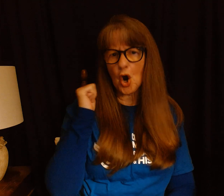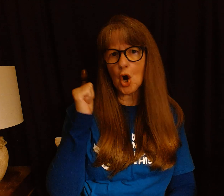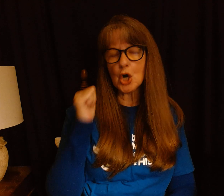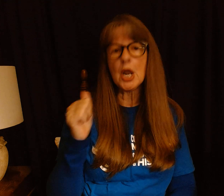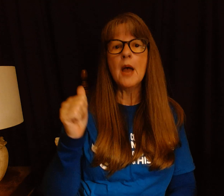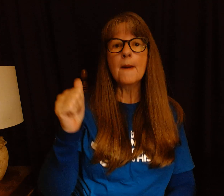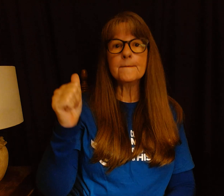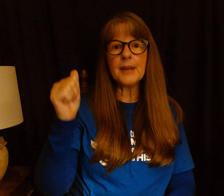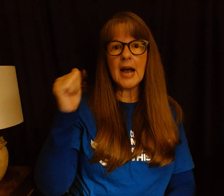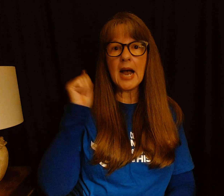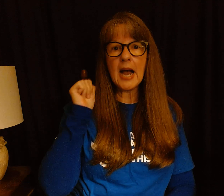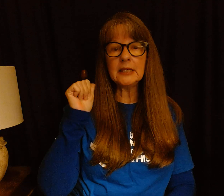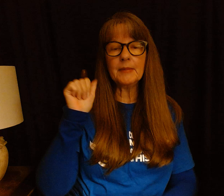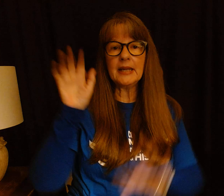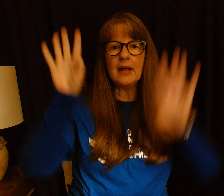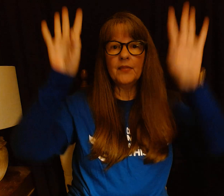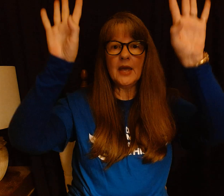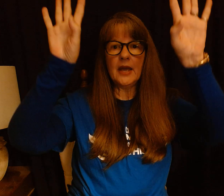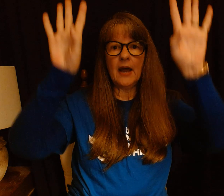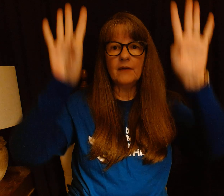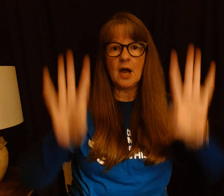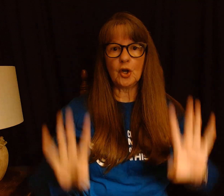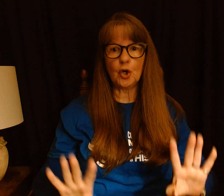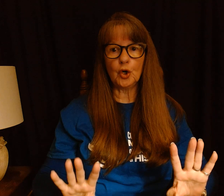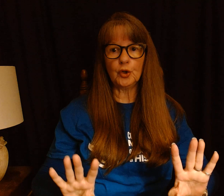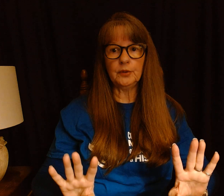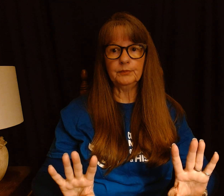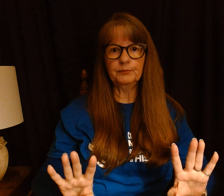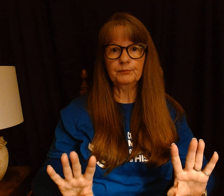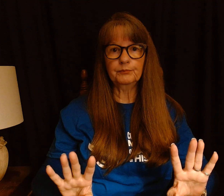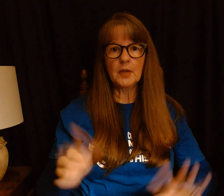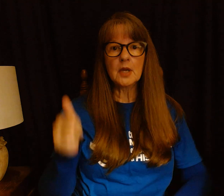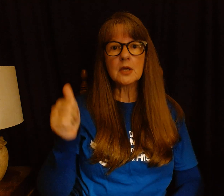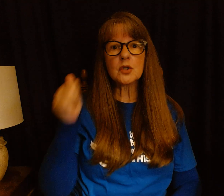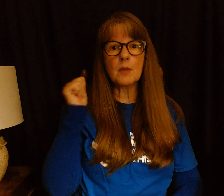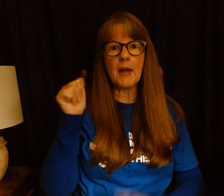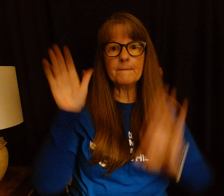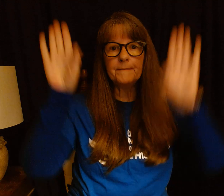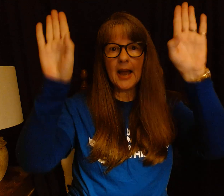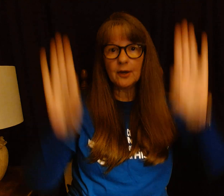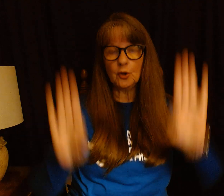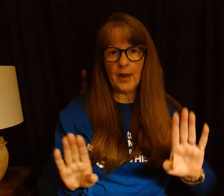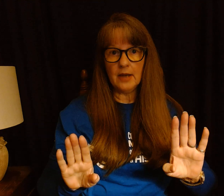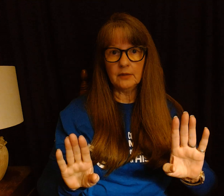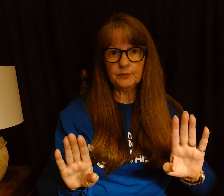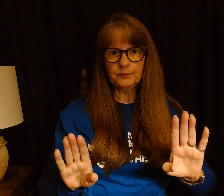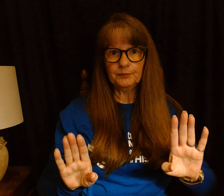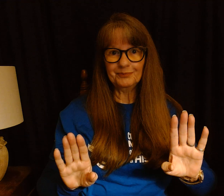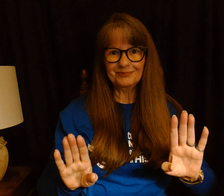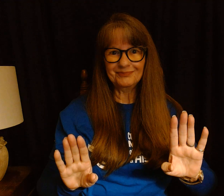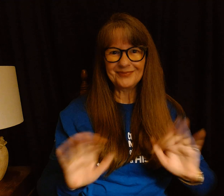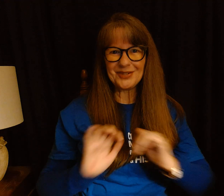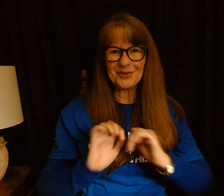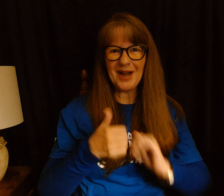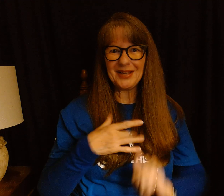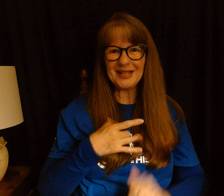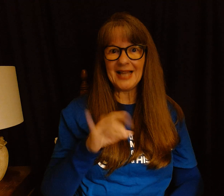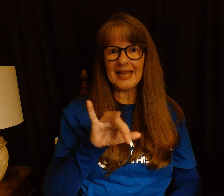backyard, behind me, and then I've got a curtain. So my background. So how do you like it?